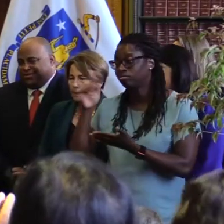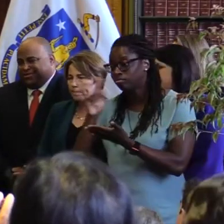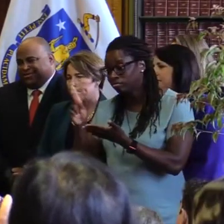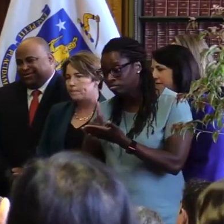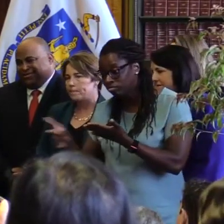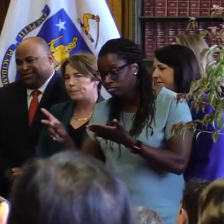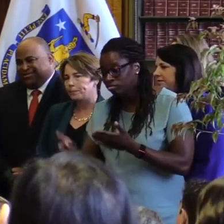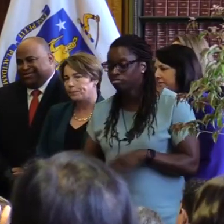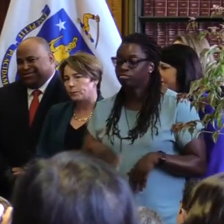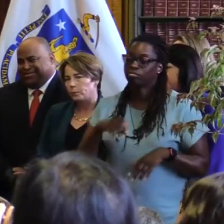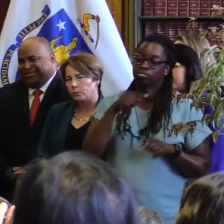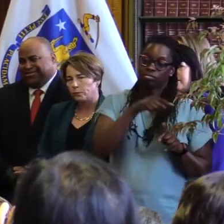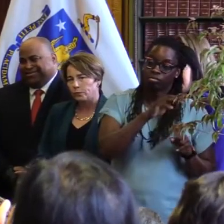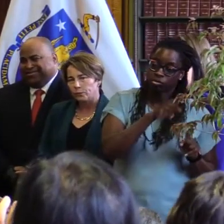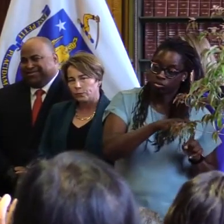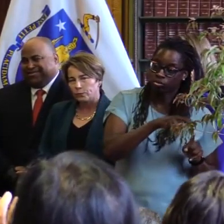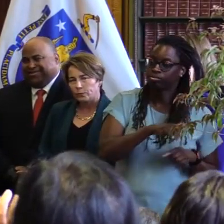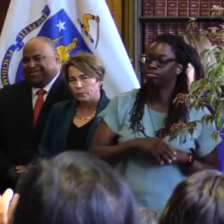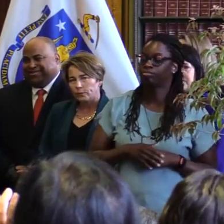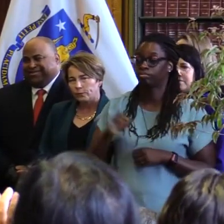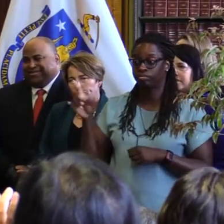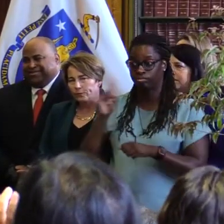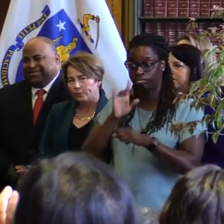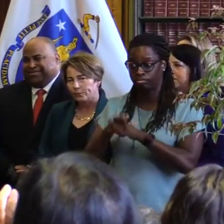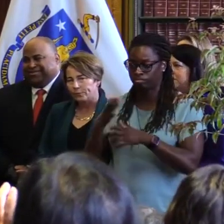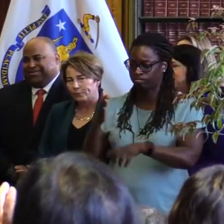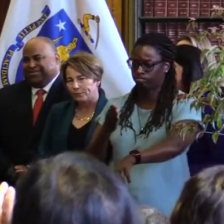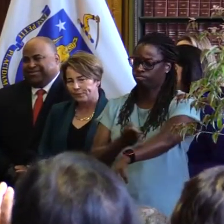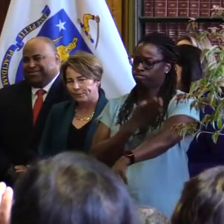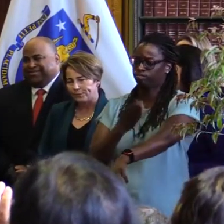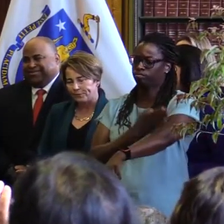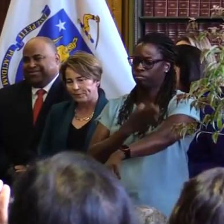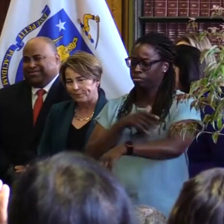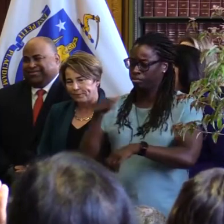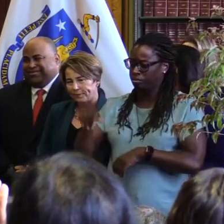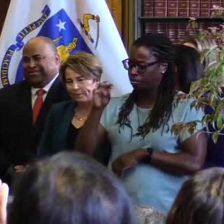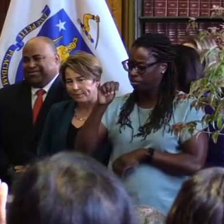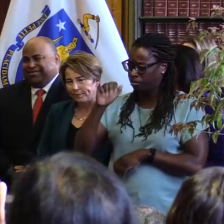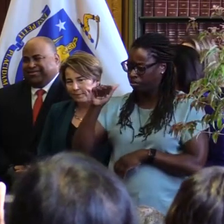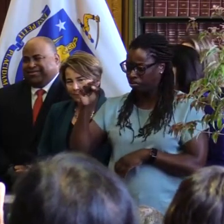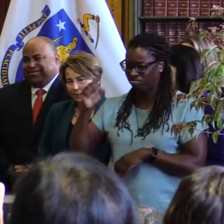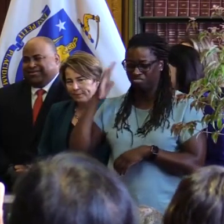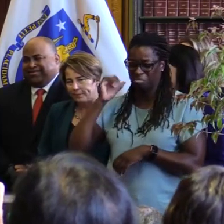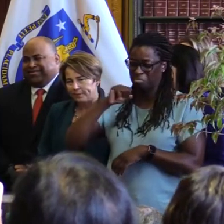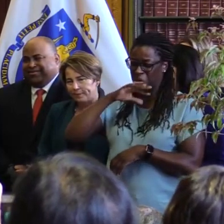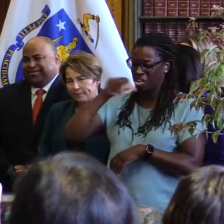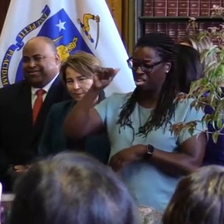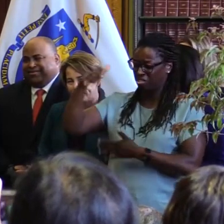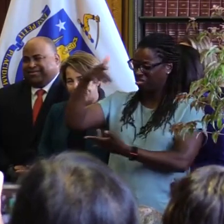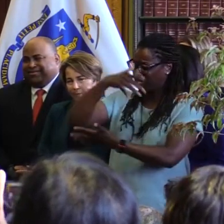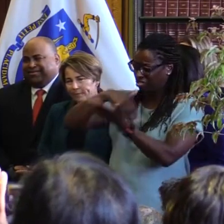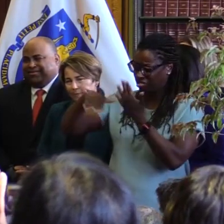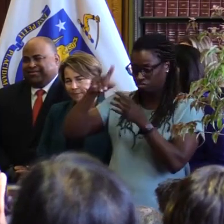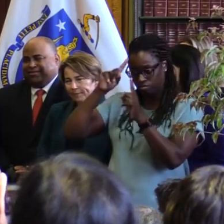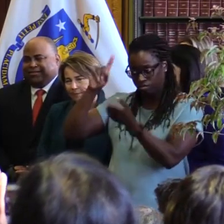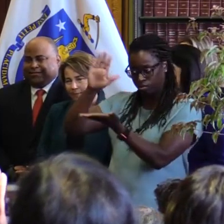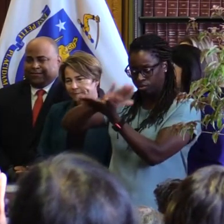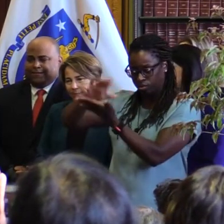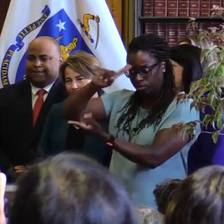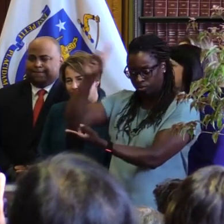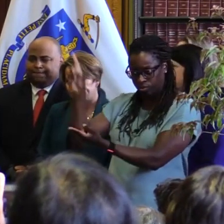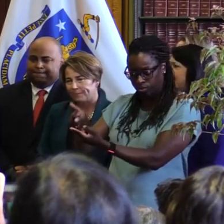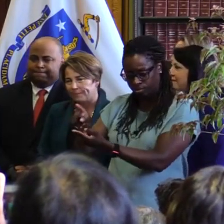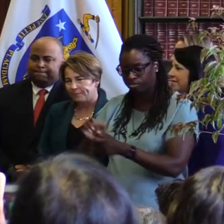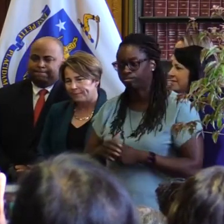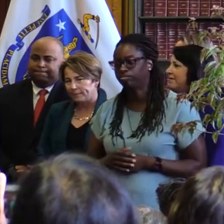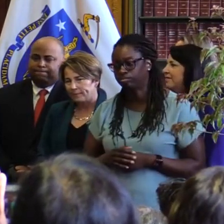to achieve Massachusetts' emission reduction mandates, and also for your commitment to climate resilience and